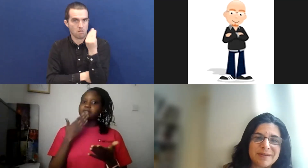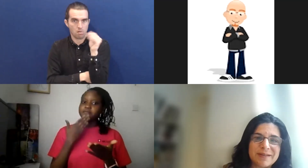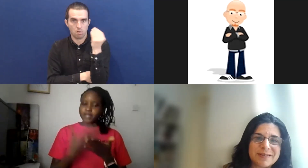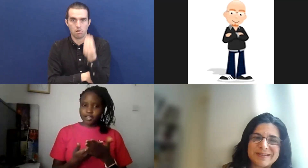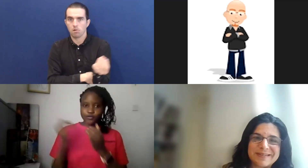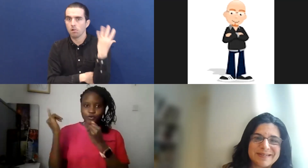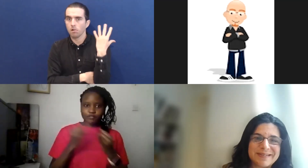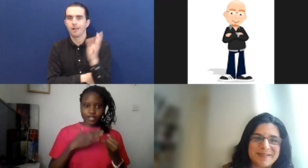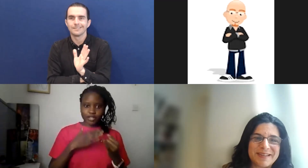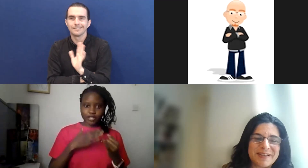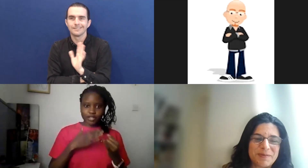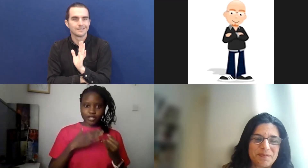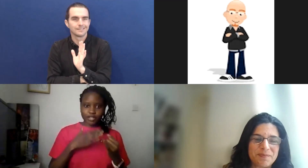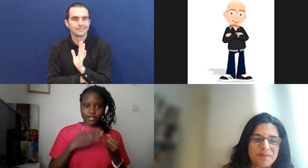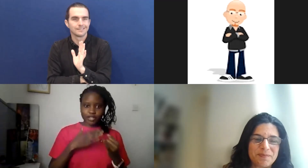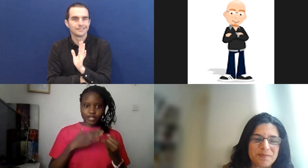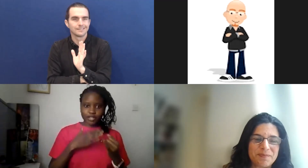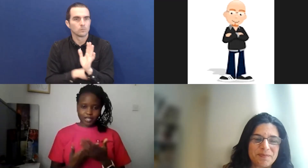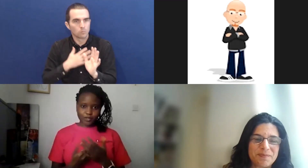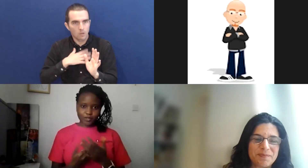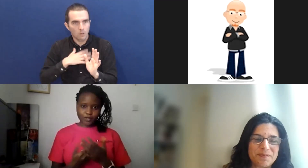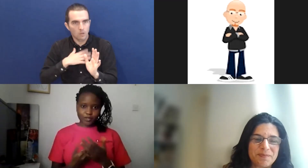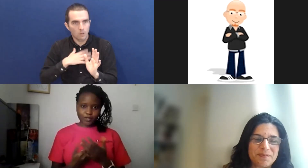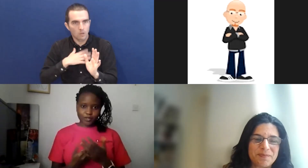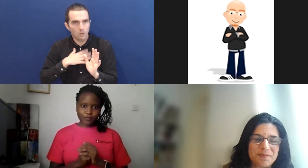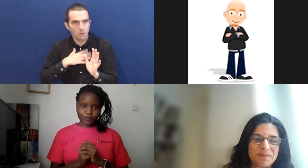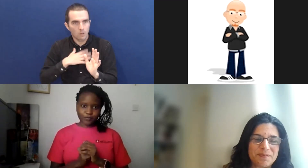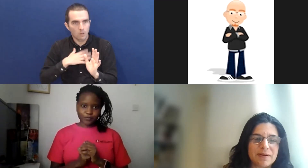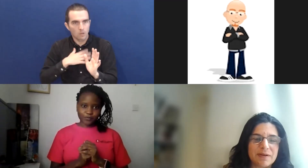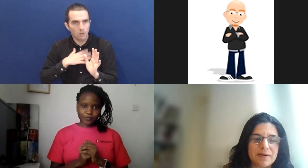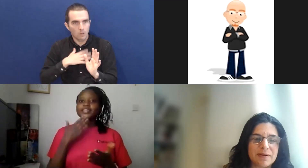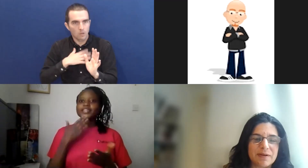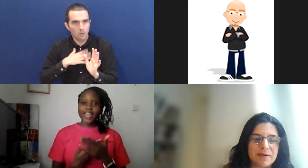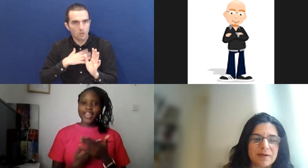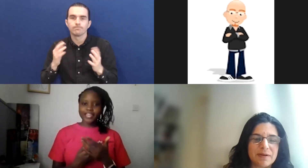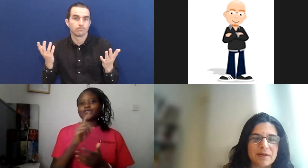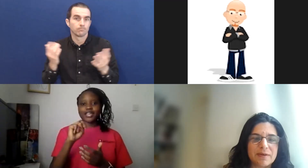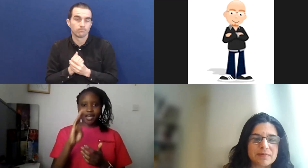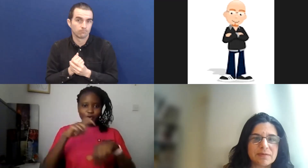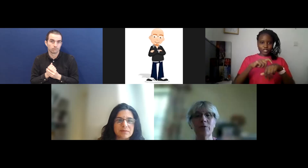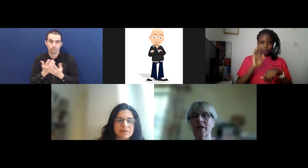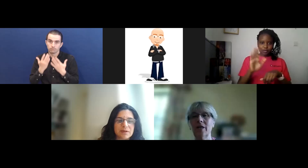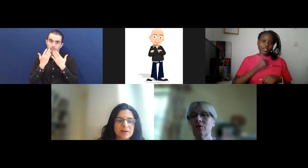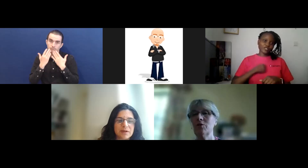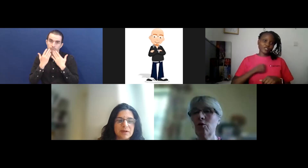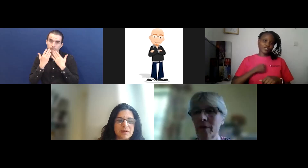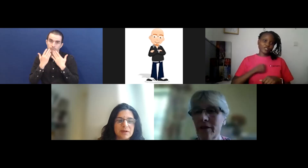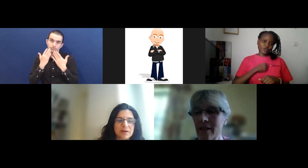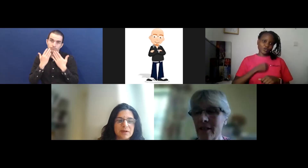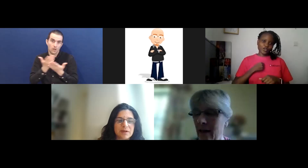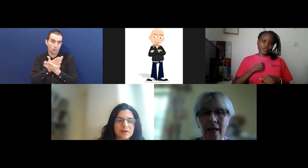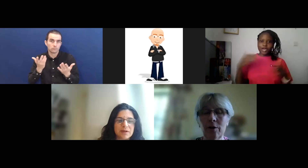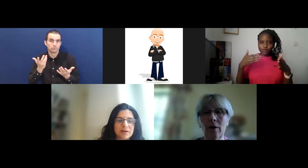and that's thank you, Zainab, for your time. I'm so sorry we had to cut you short,